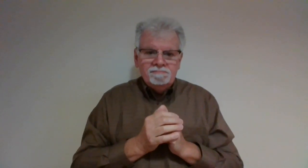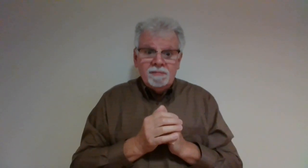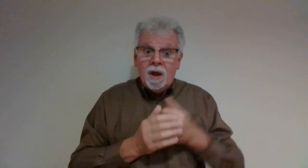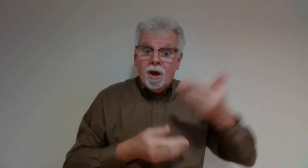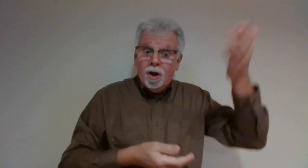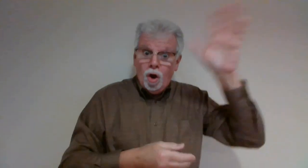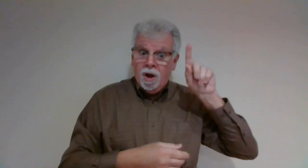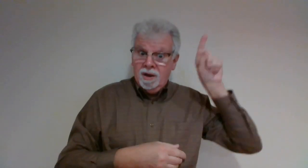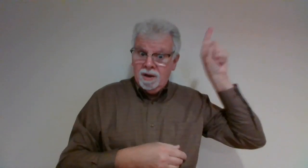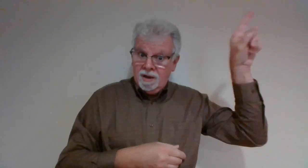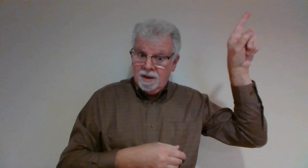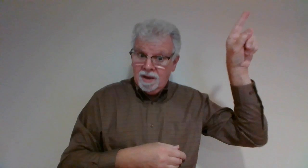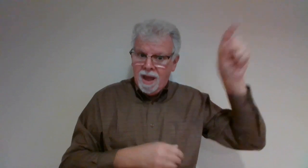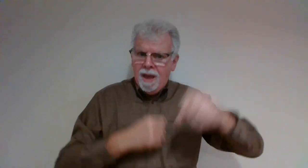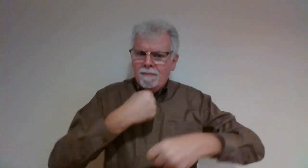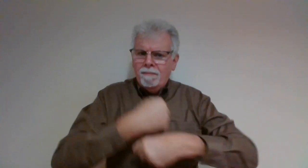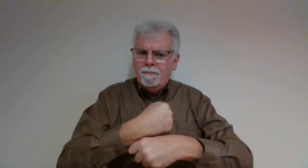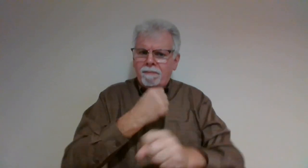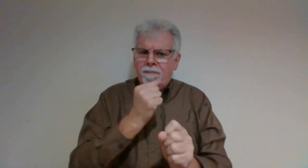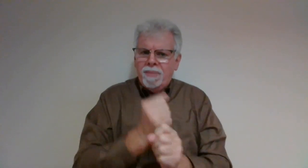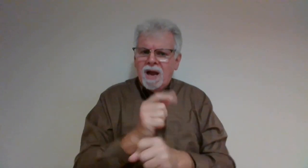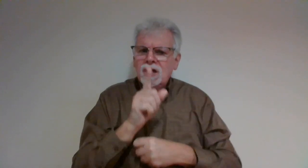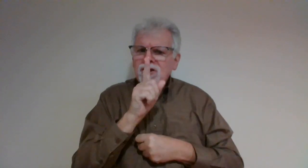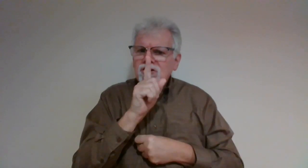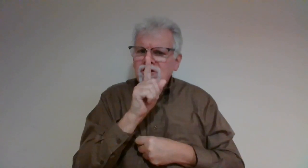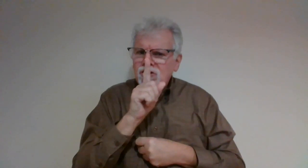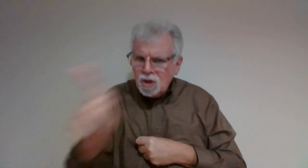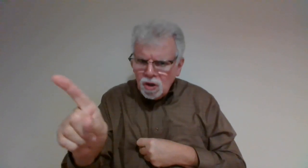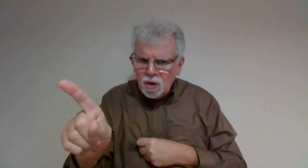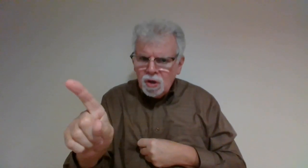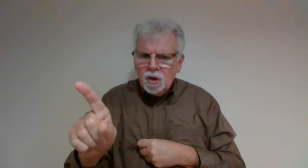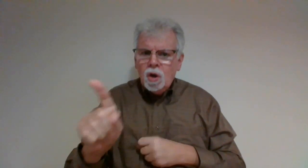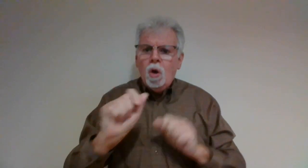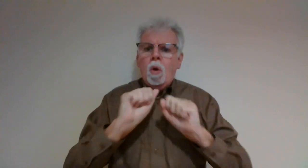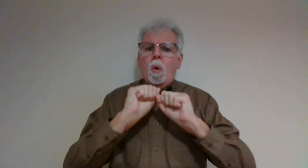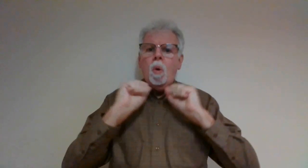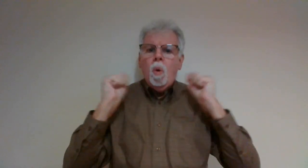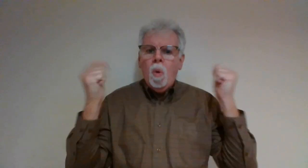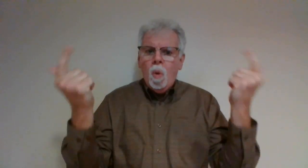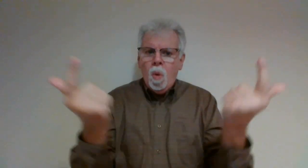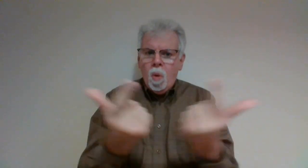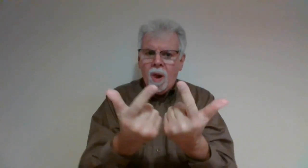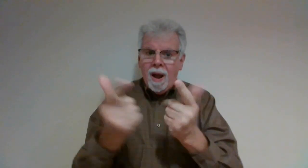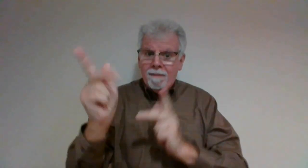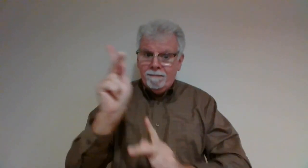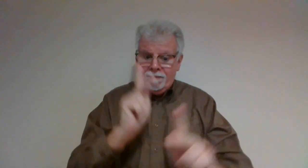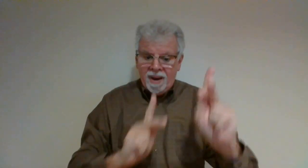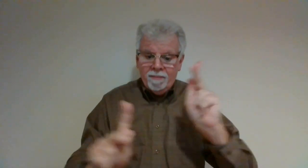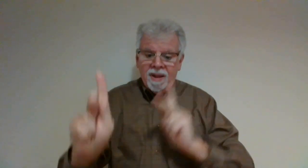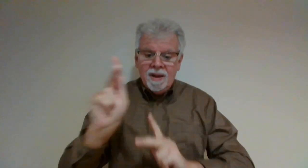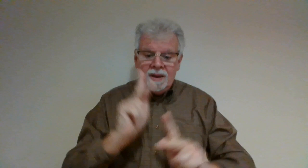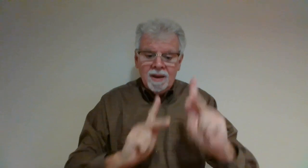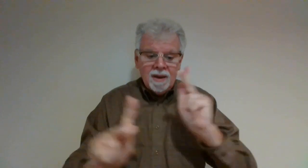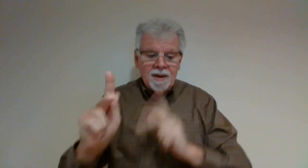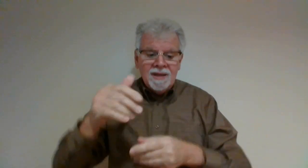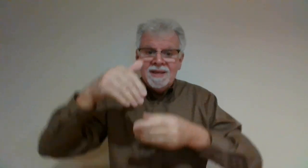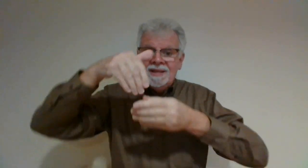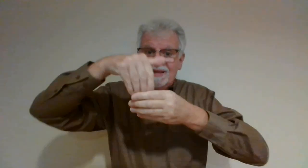God, made known to all nations to bring about the obedience of faith,